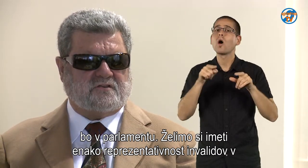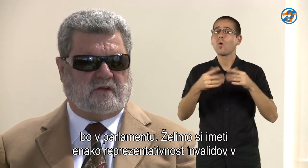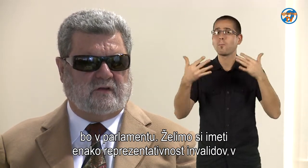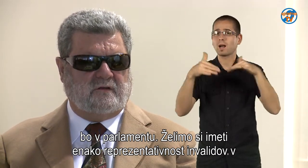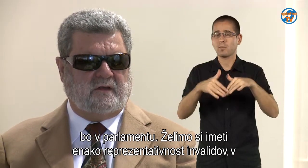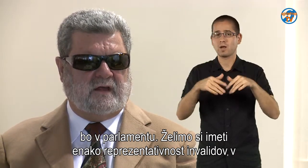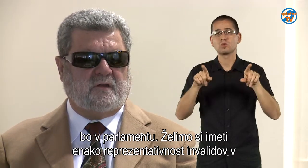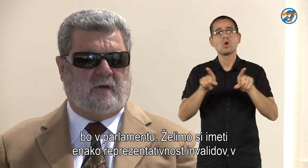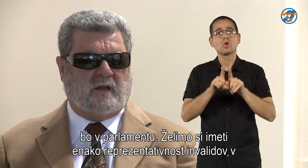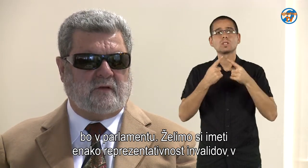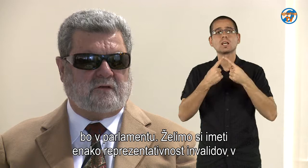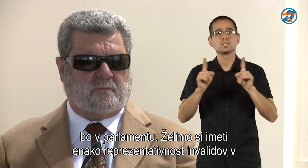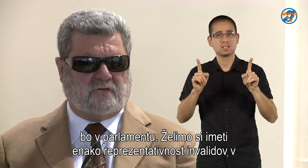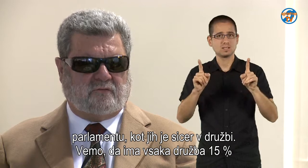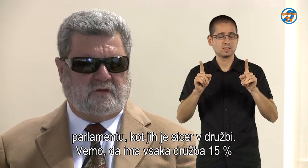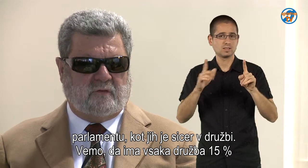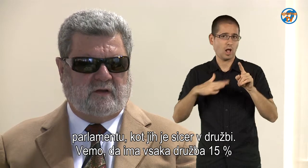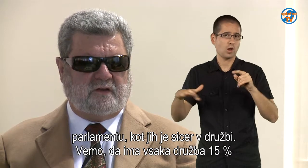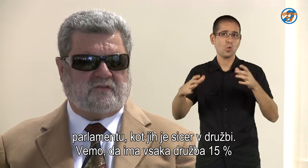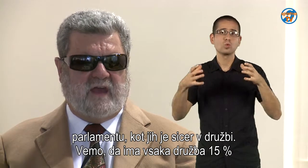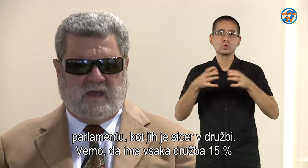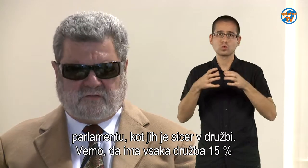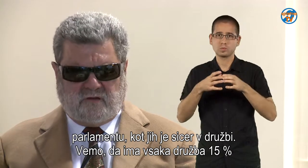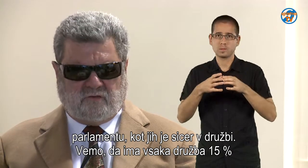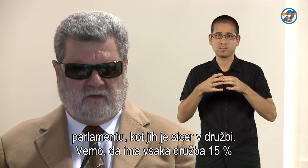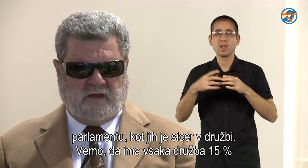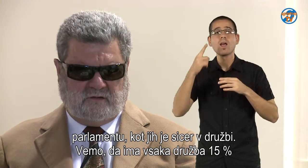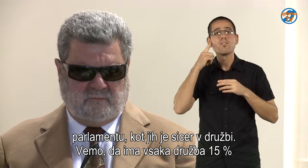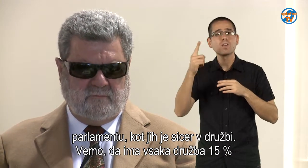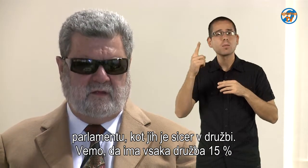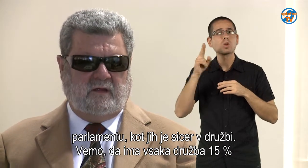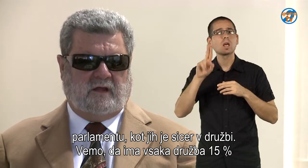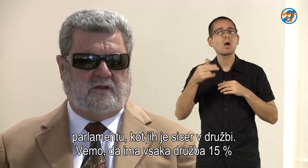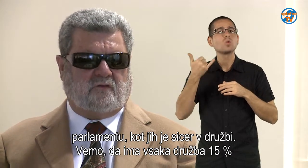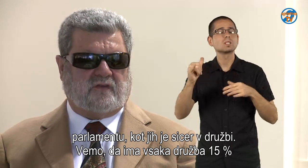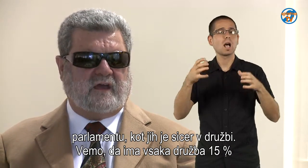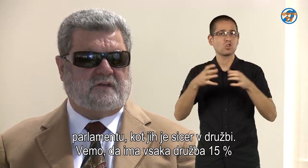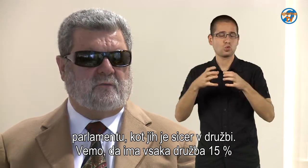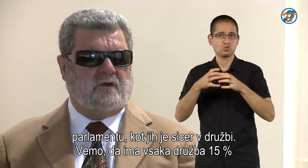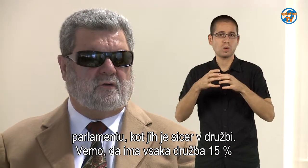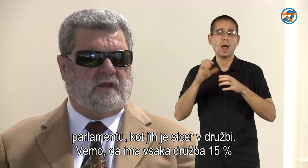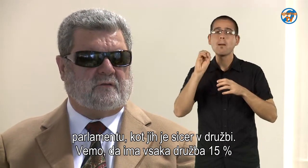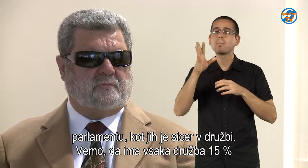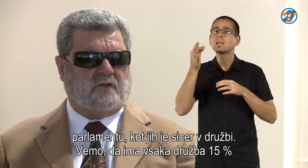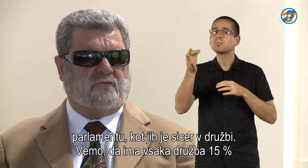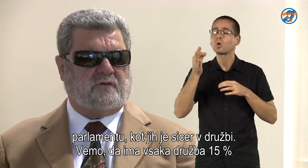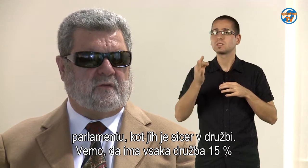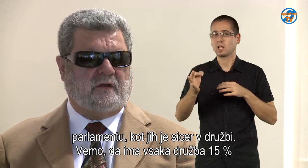representation in the Parliament of persons with disabilities as in society. And in society we know that persons with disabilities